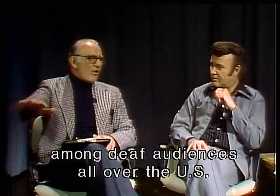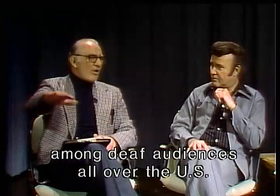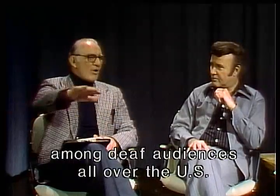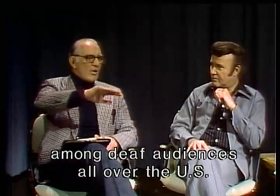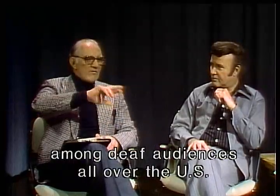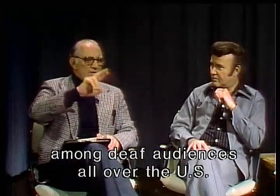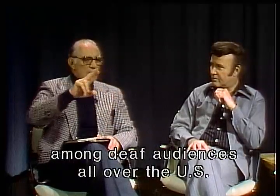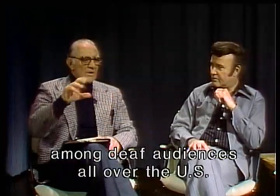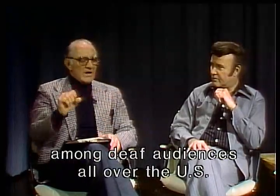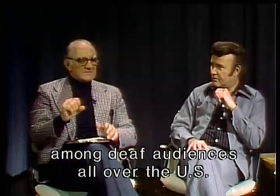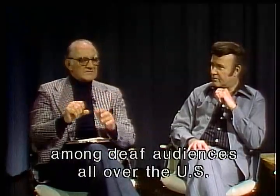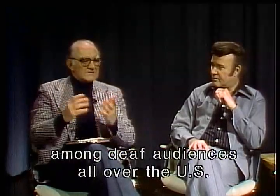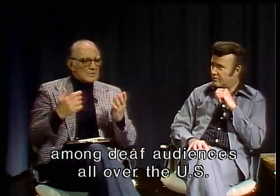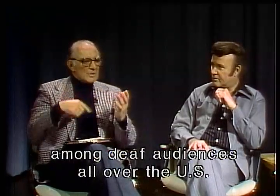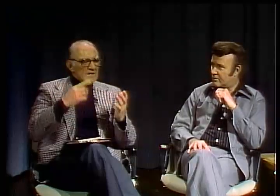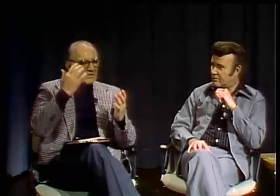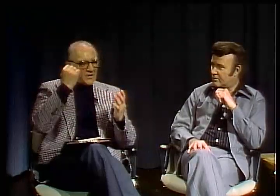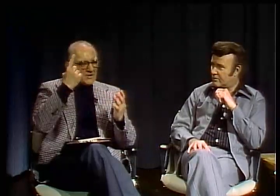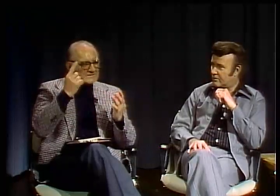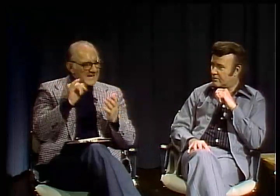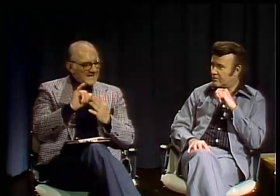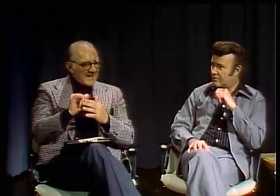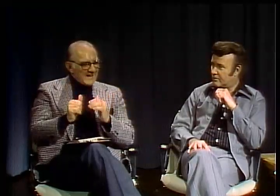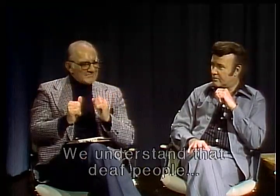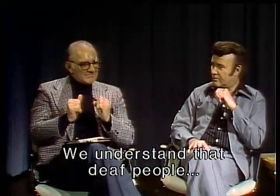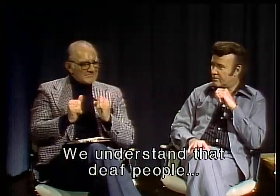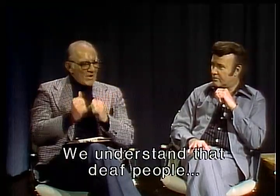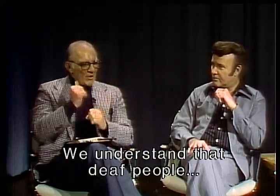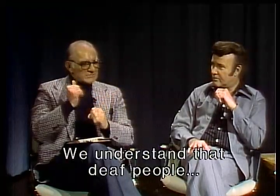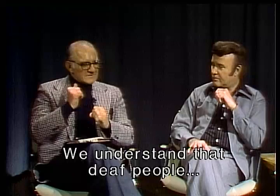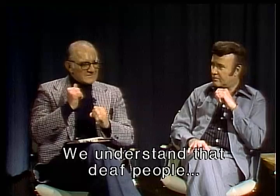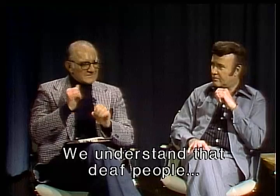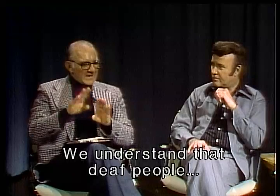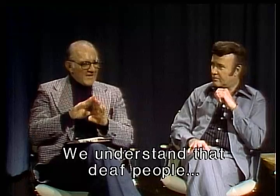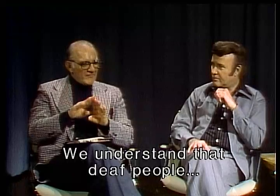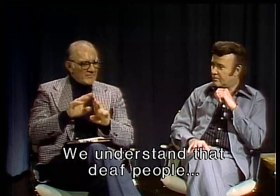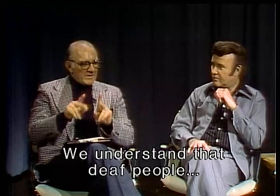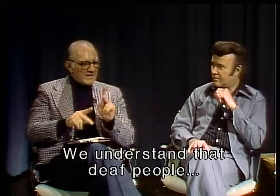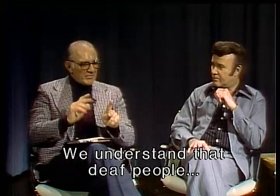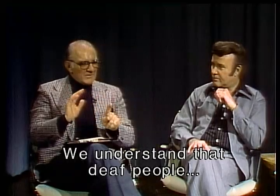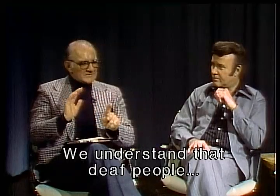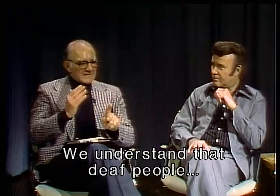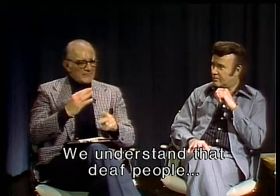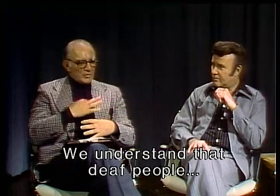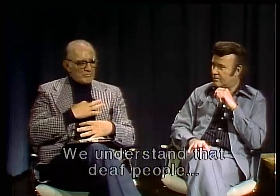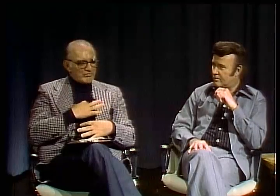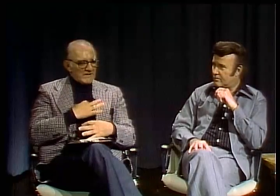all over the U.S. Now understand that most deaf people seem to